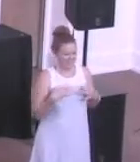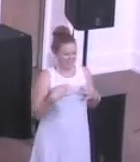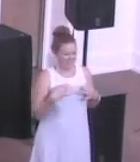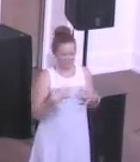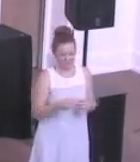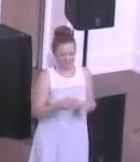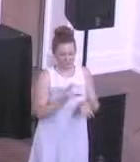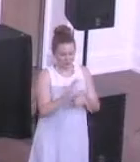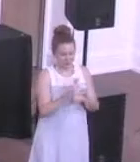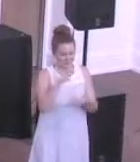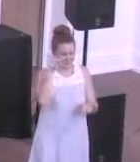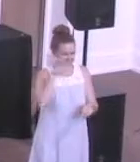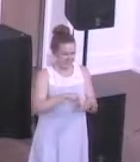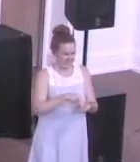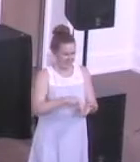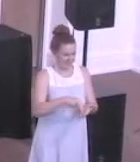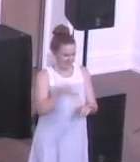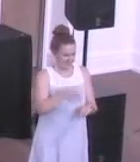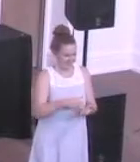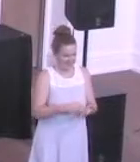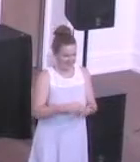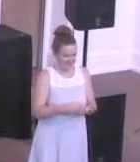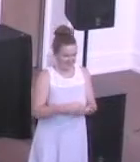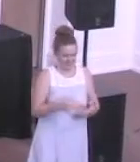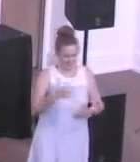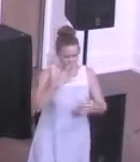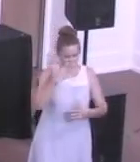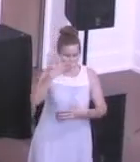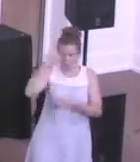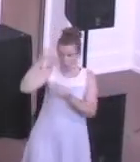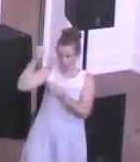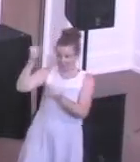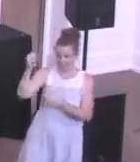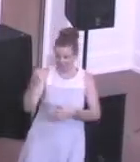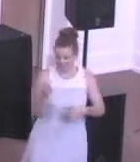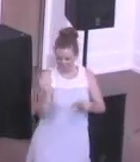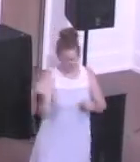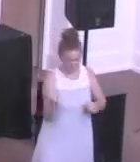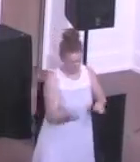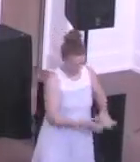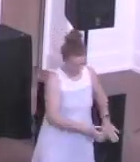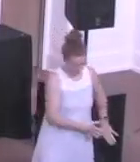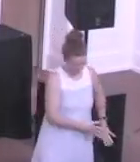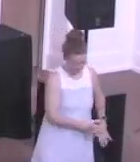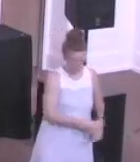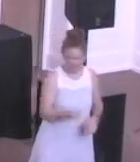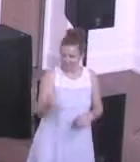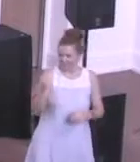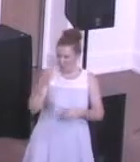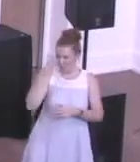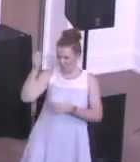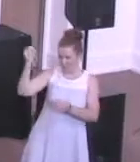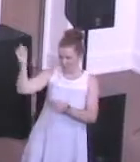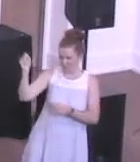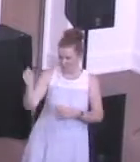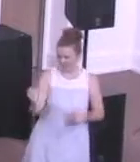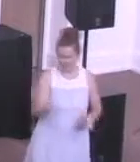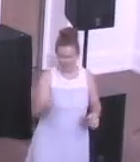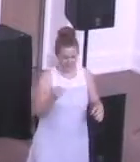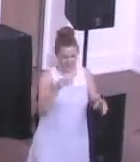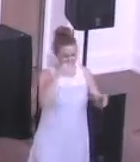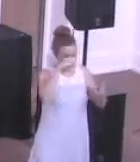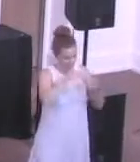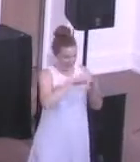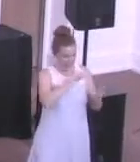Church, stand up with me. Say trust. Trust, trust. Trust, trust. In the